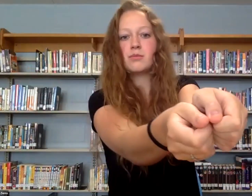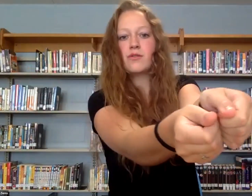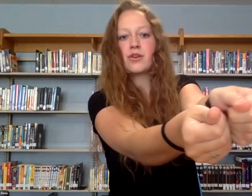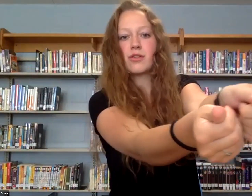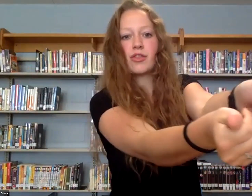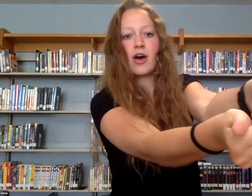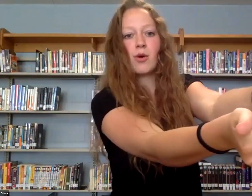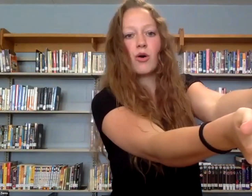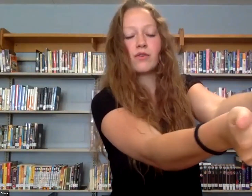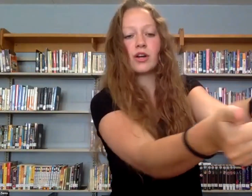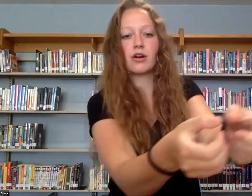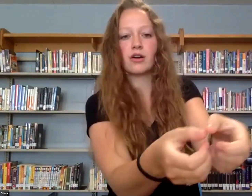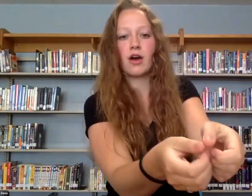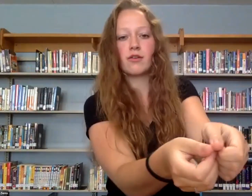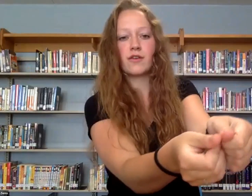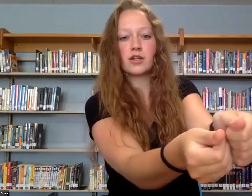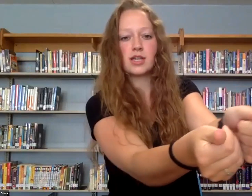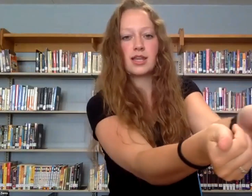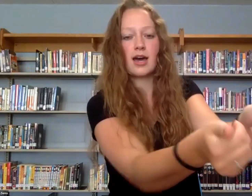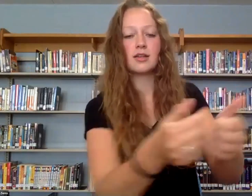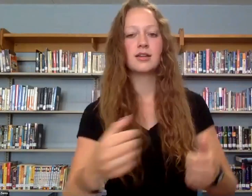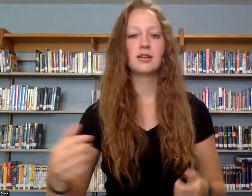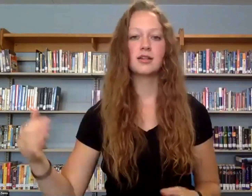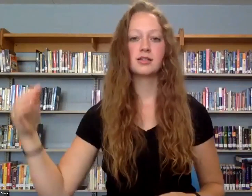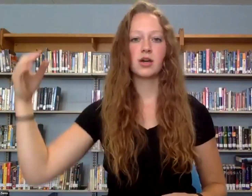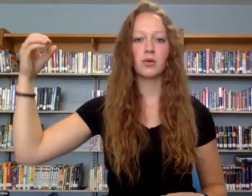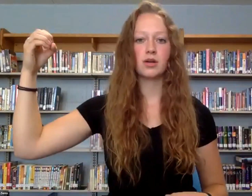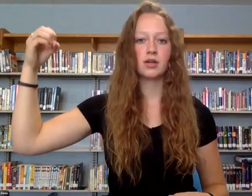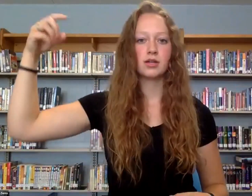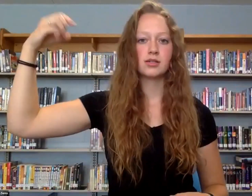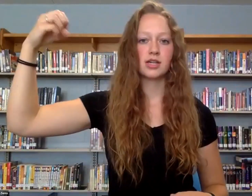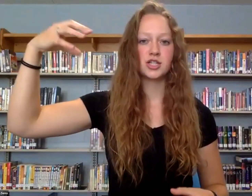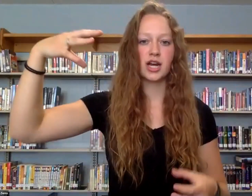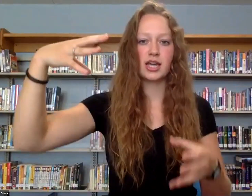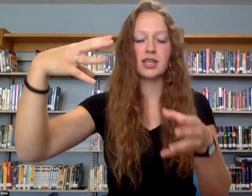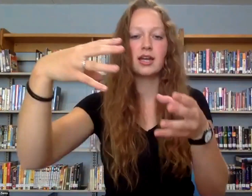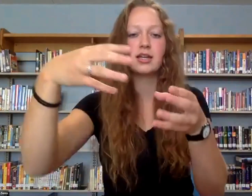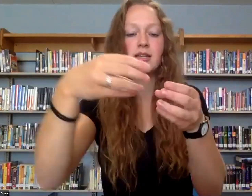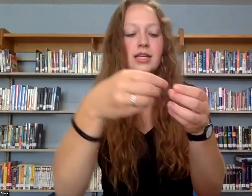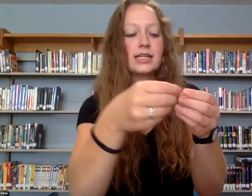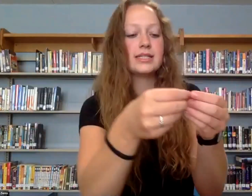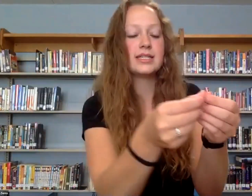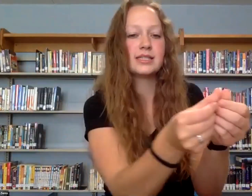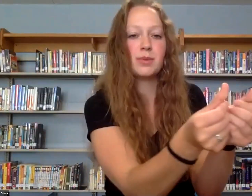move your thumb over your other fingers like that. So sun is shining, and then